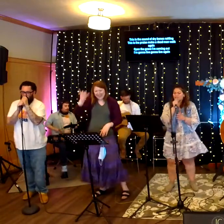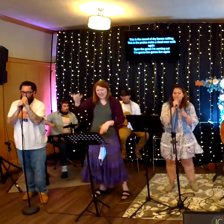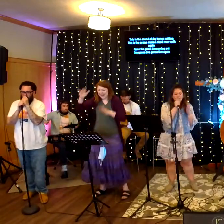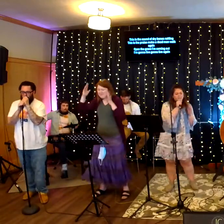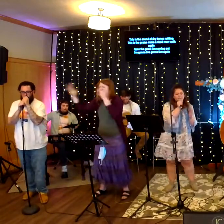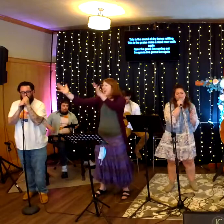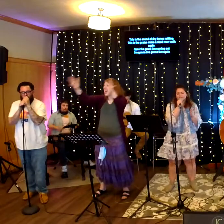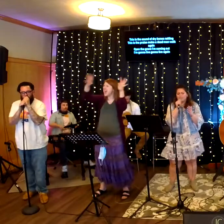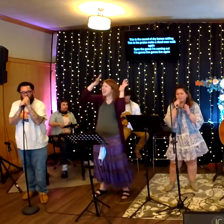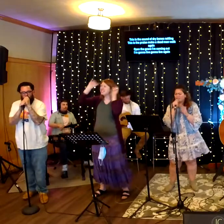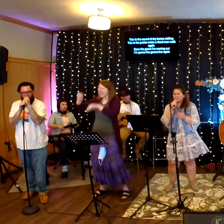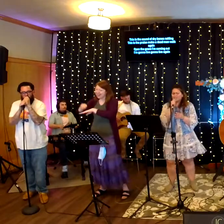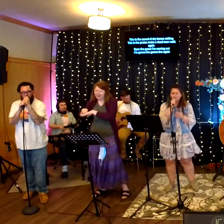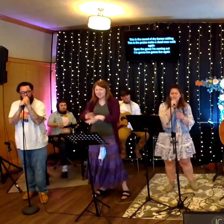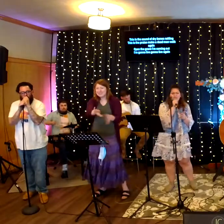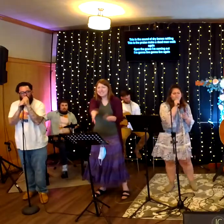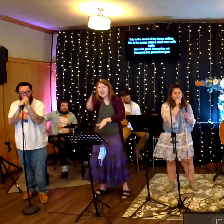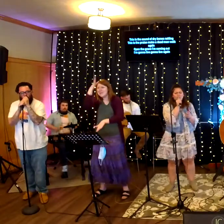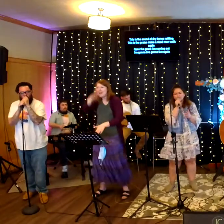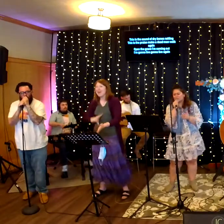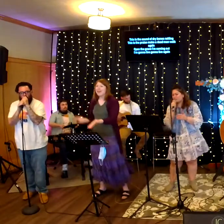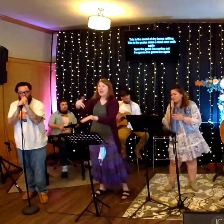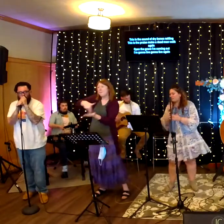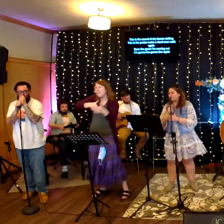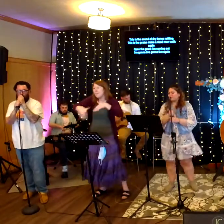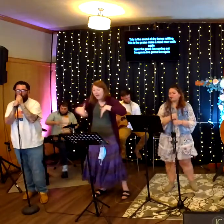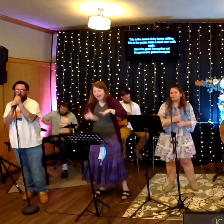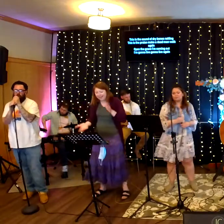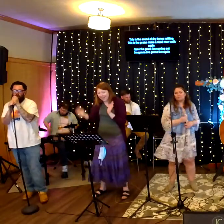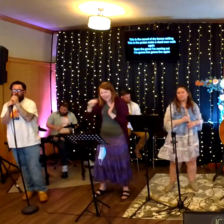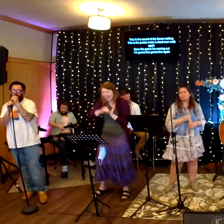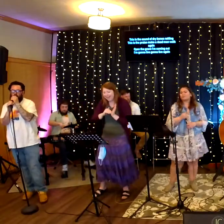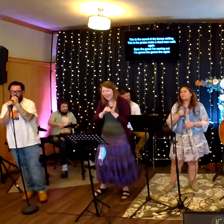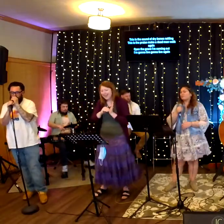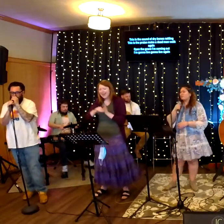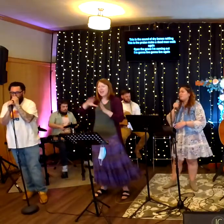This is the praise make a dead man walk again.